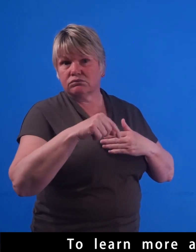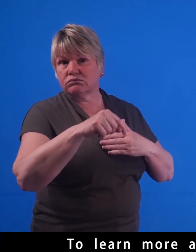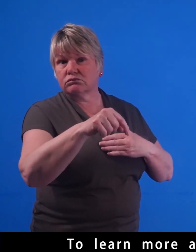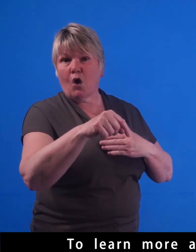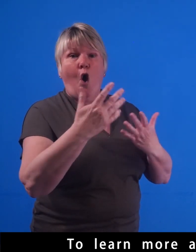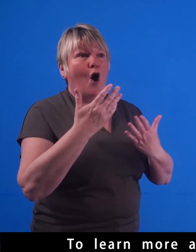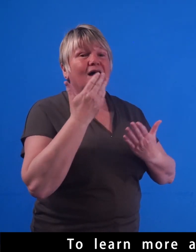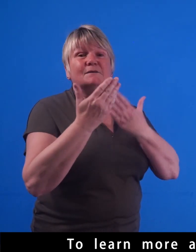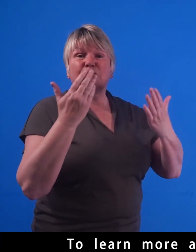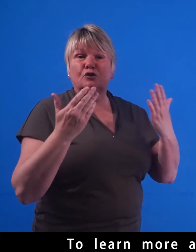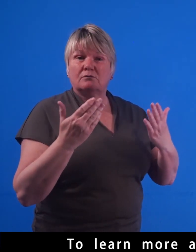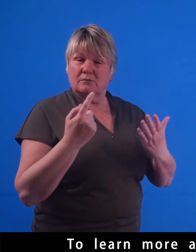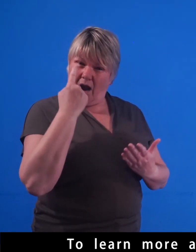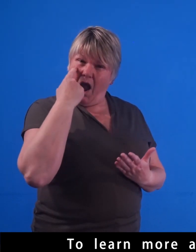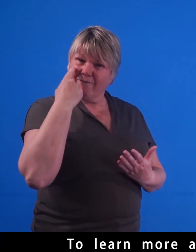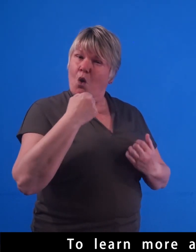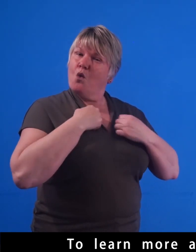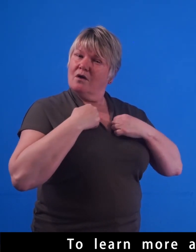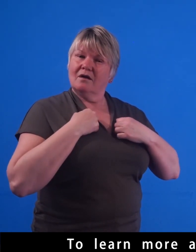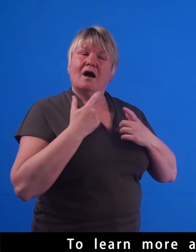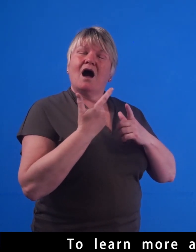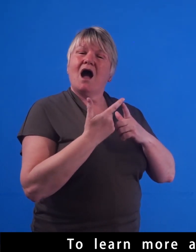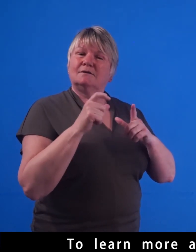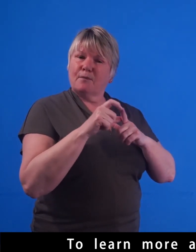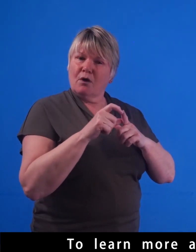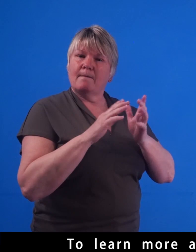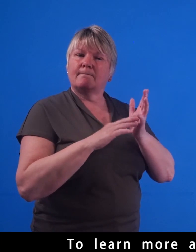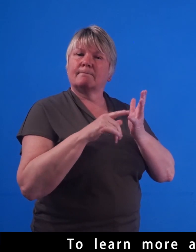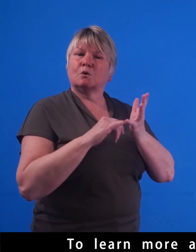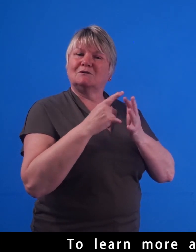To learn more about upcoming events and exhibitions,